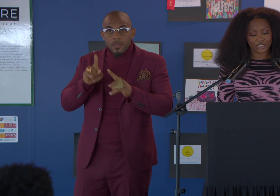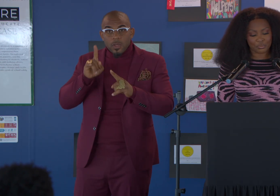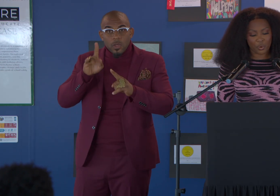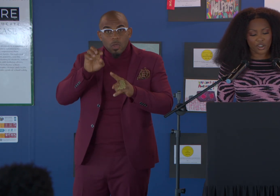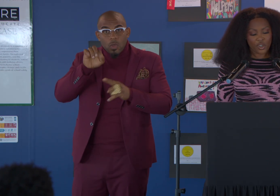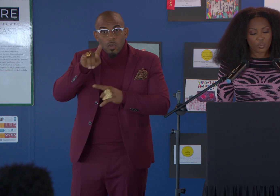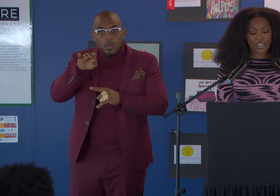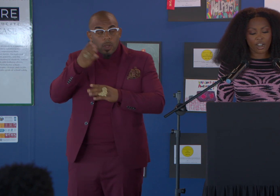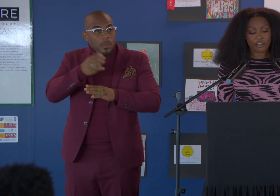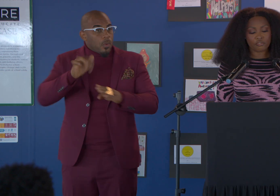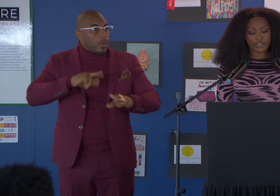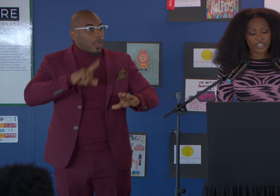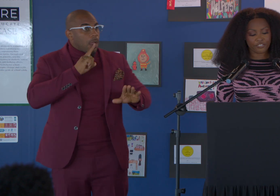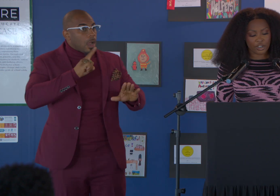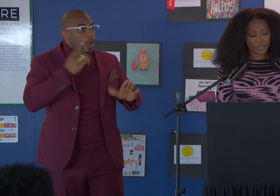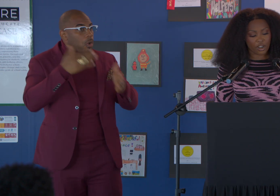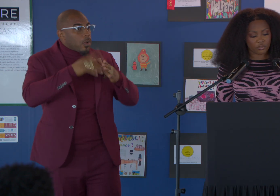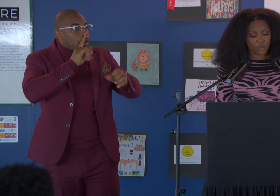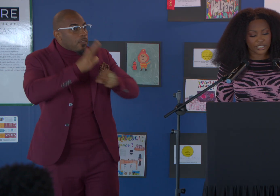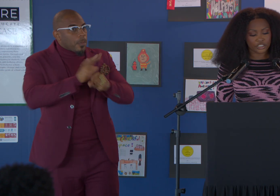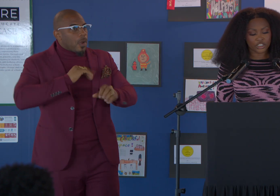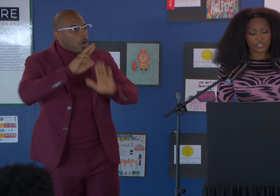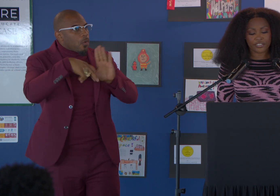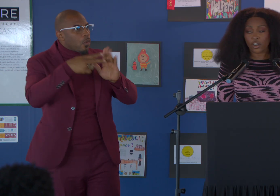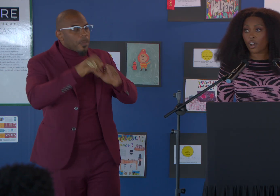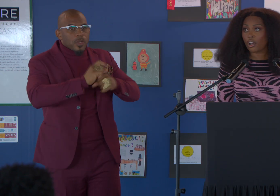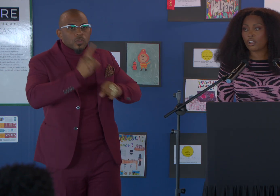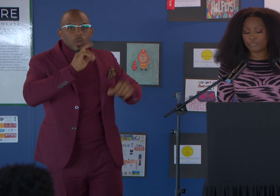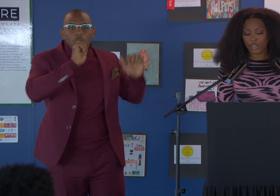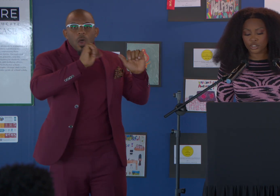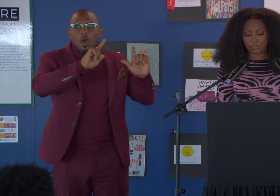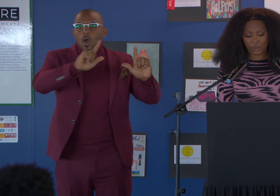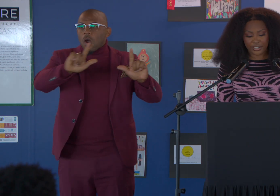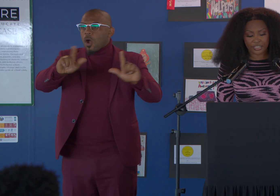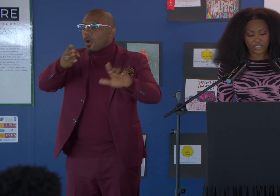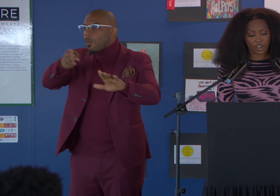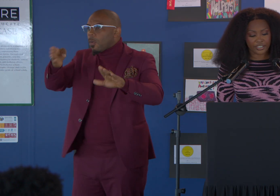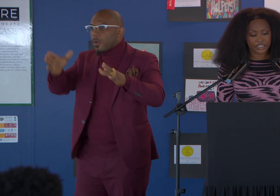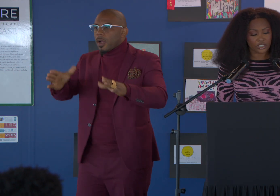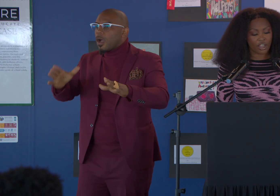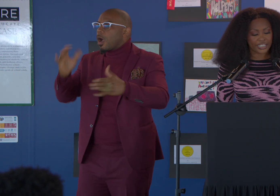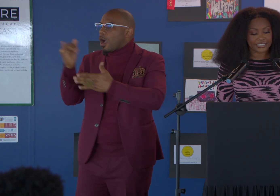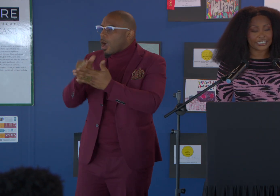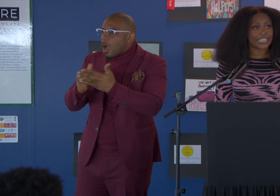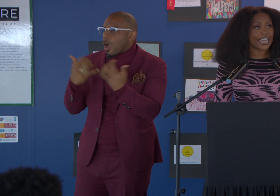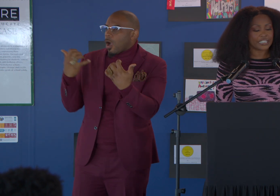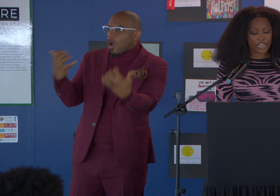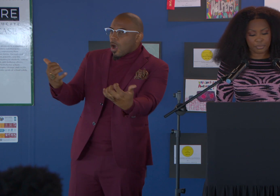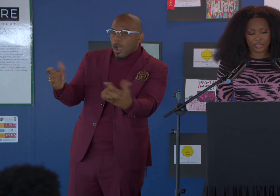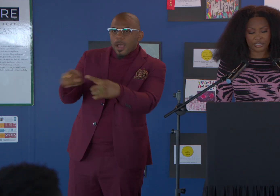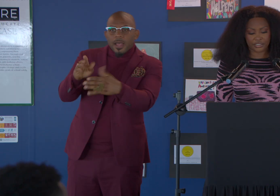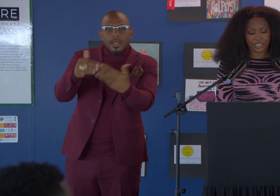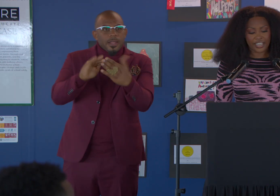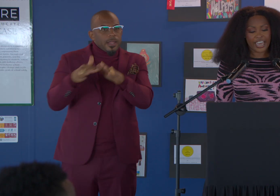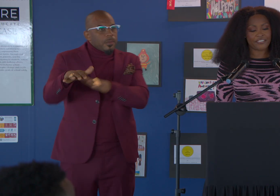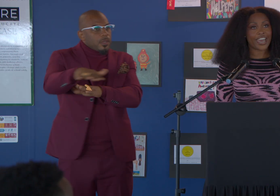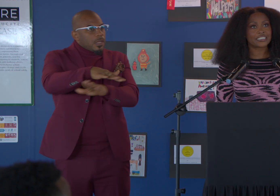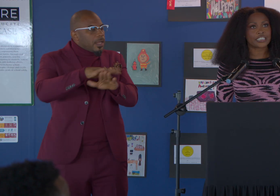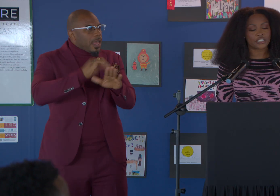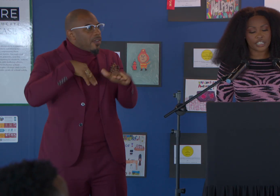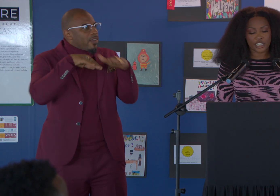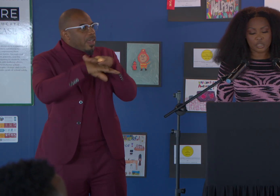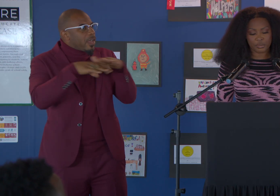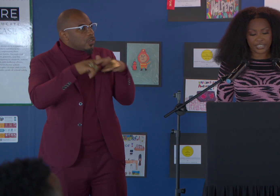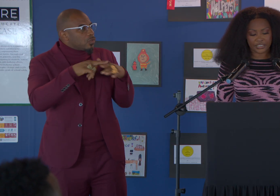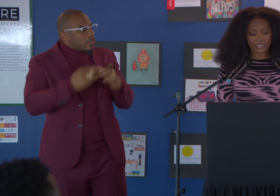Create Baltimore, we are reaffirming our role in ensuring that all Baltimoreans, artists, audiences, and neighborhoods have